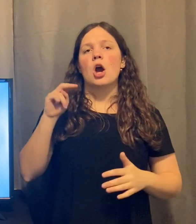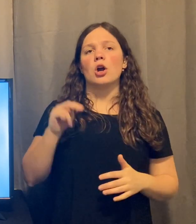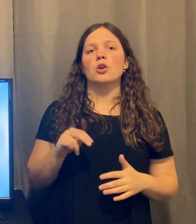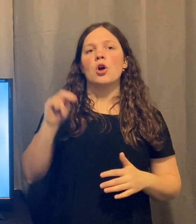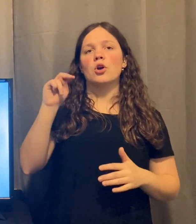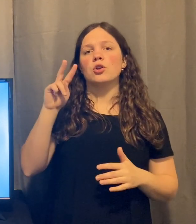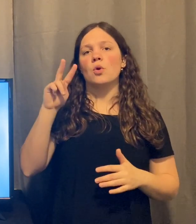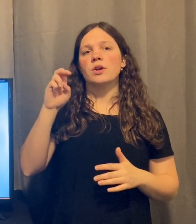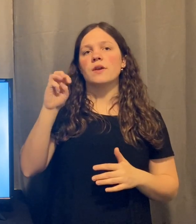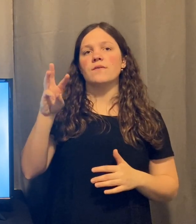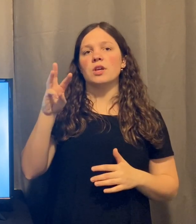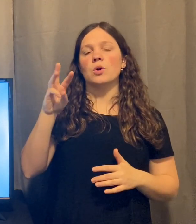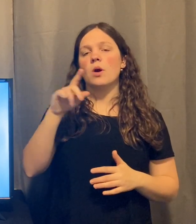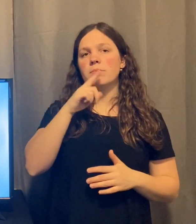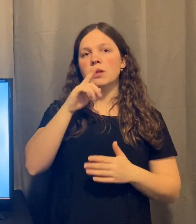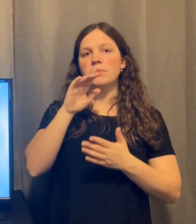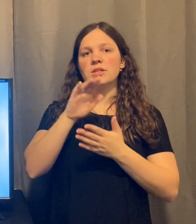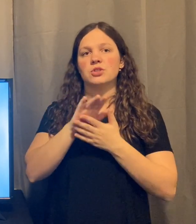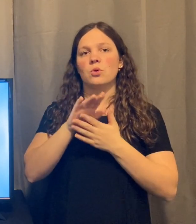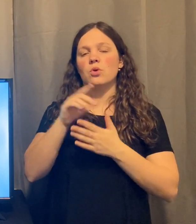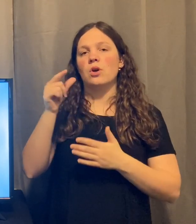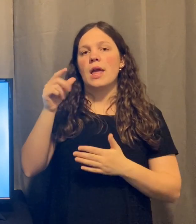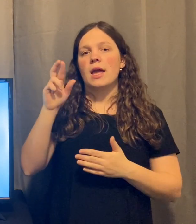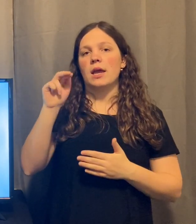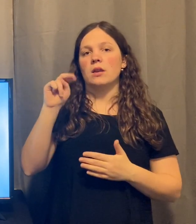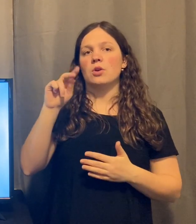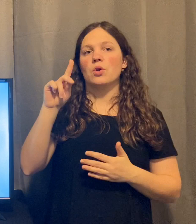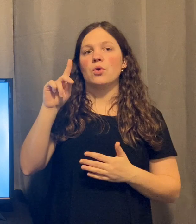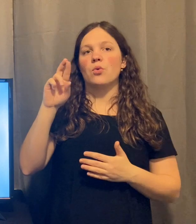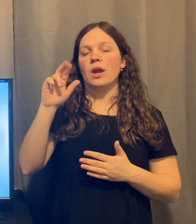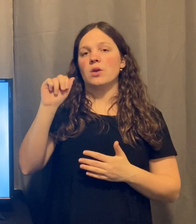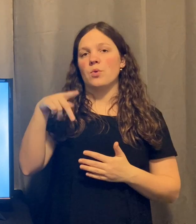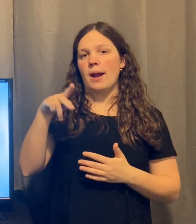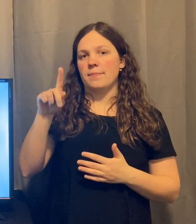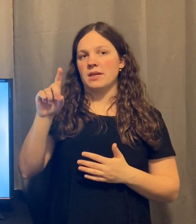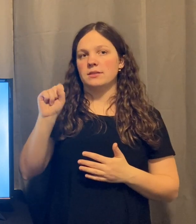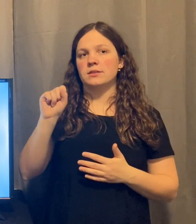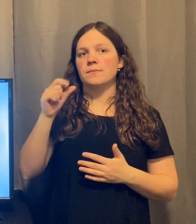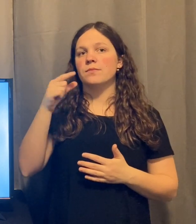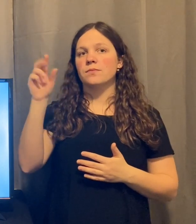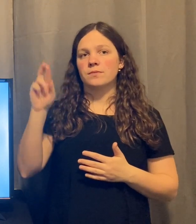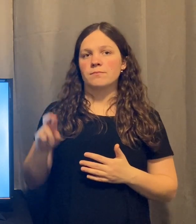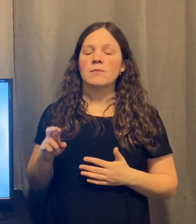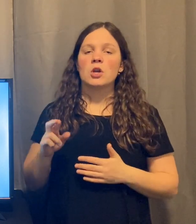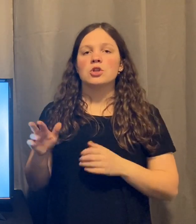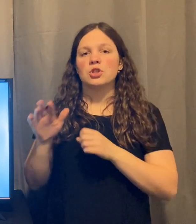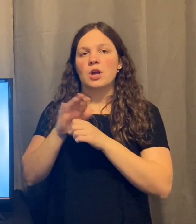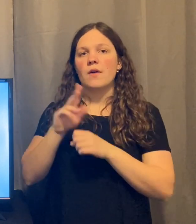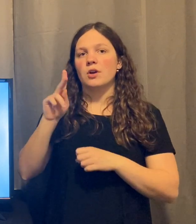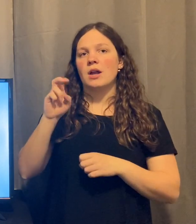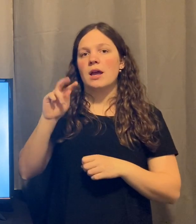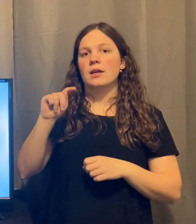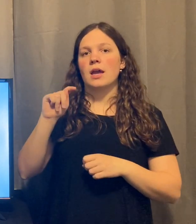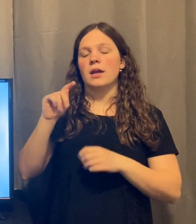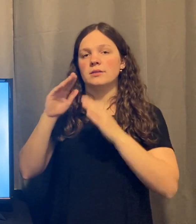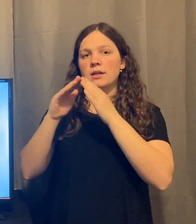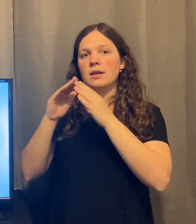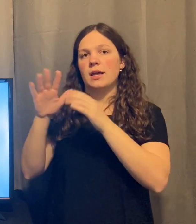are Northview Public School in Grand Rapids to cover Kent